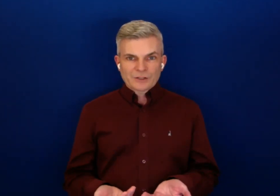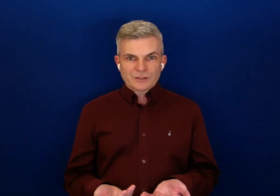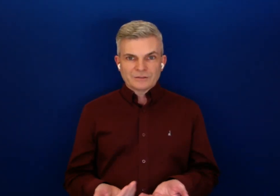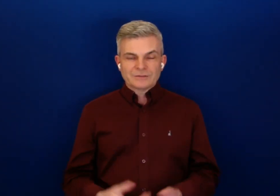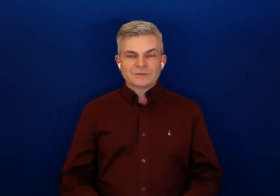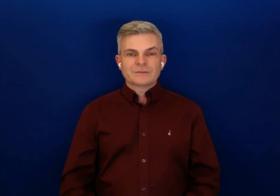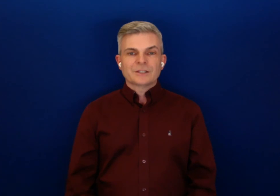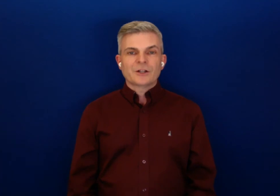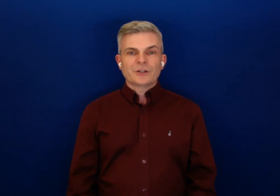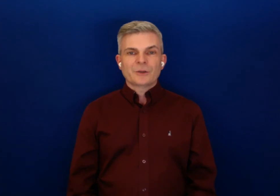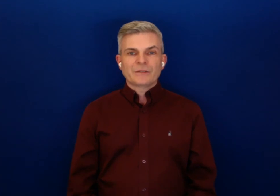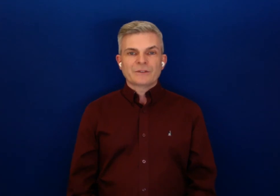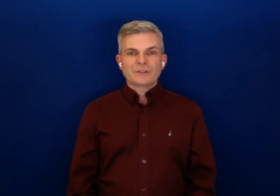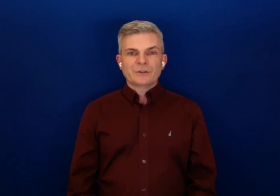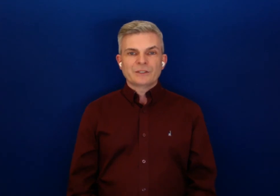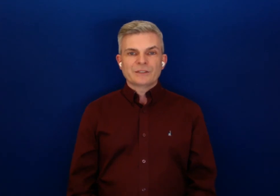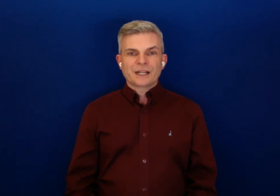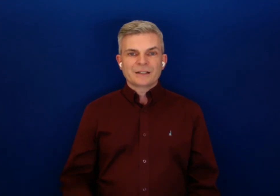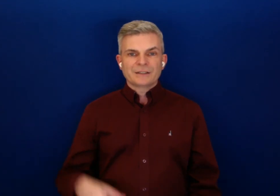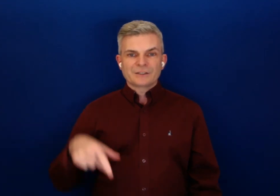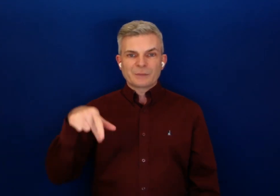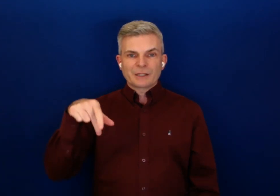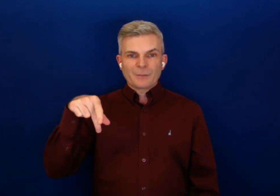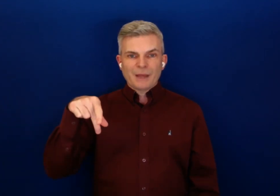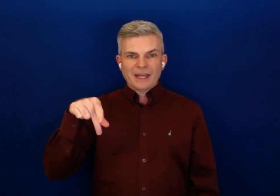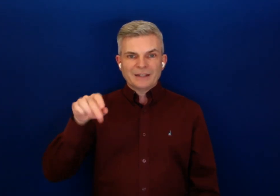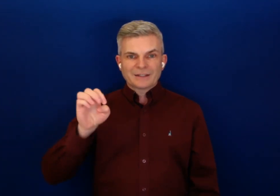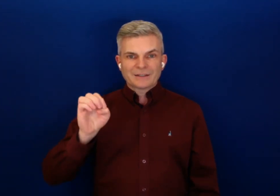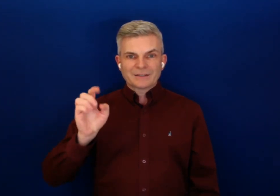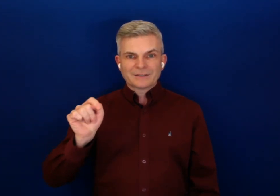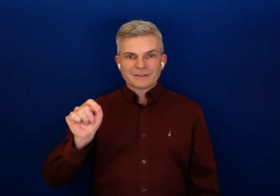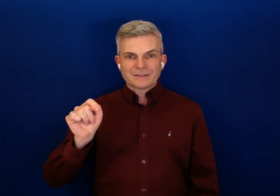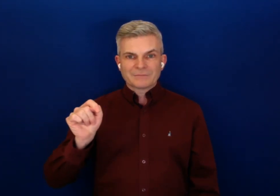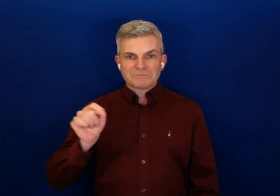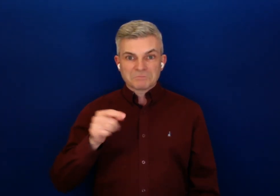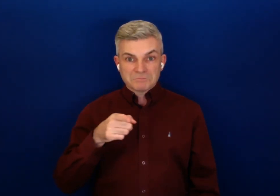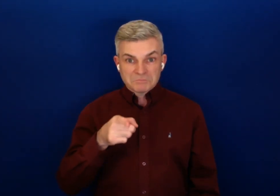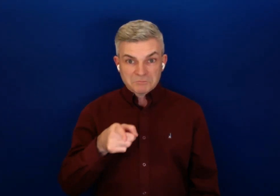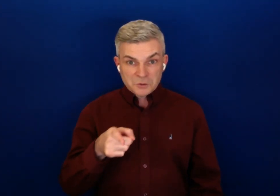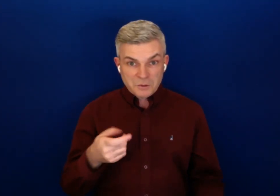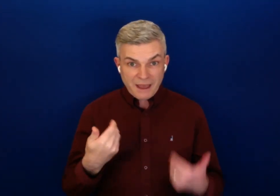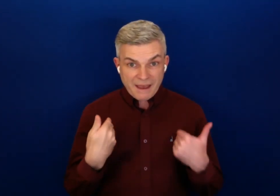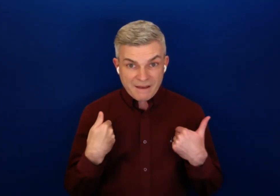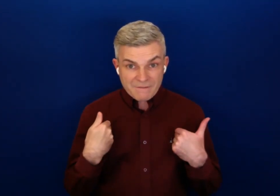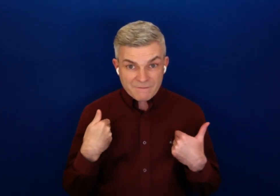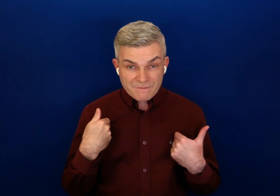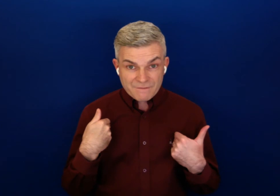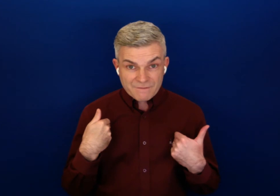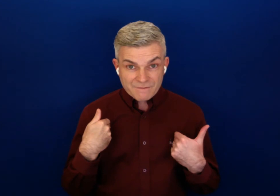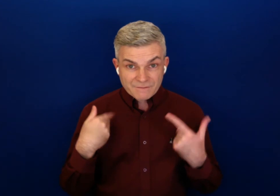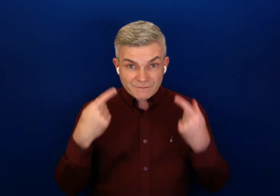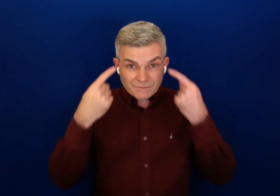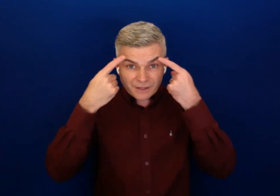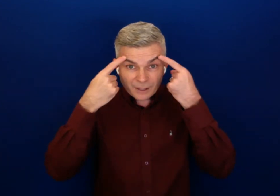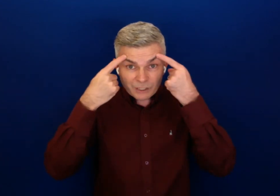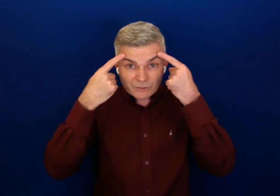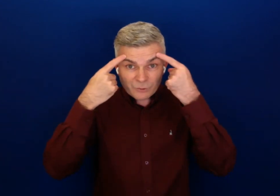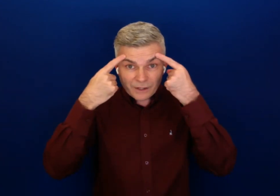question, all you have to do is spell pet. You have, eyebrows way